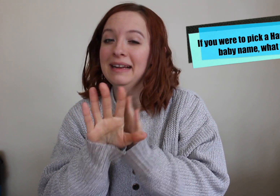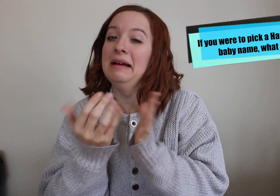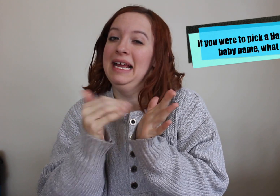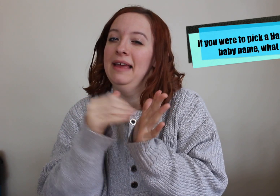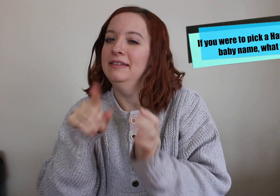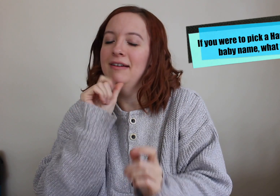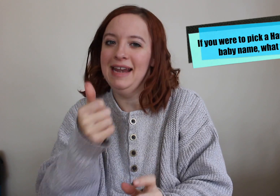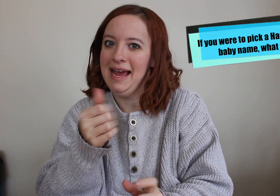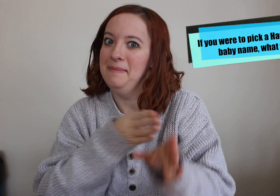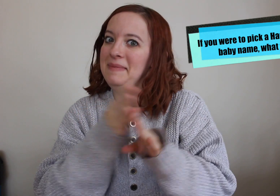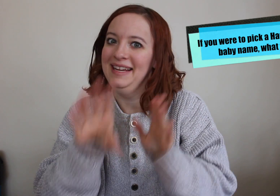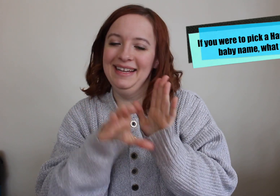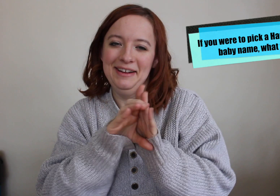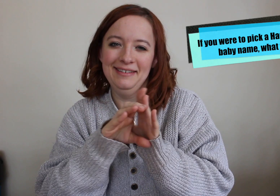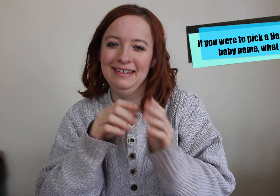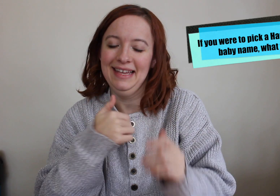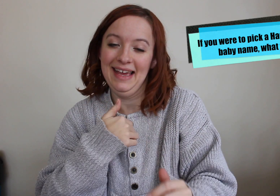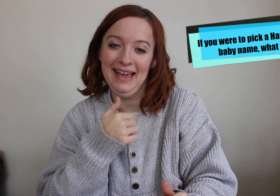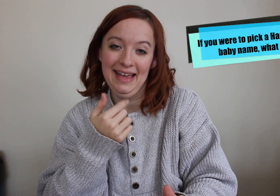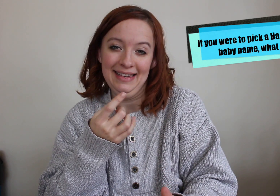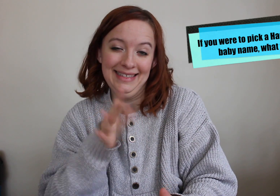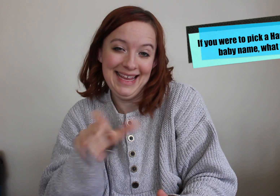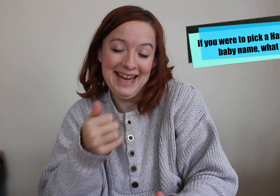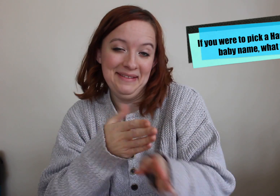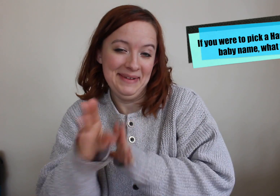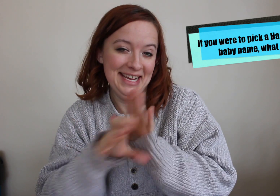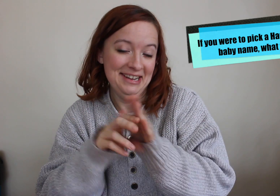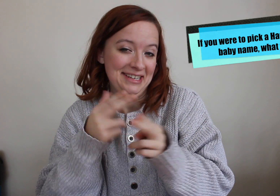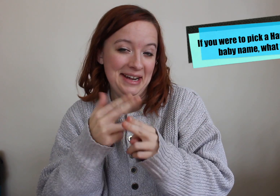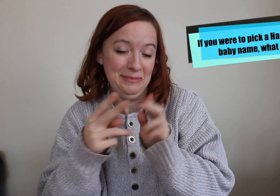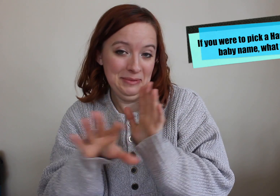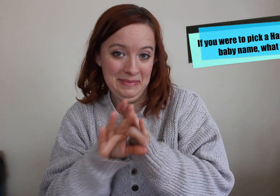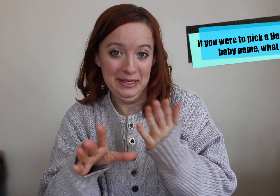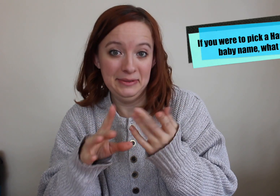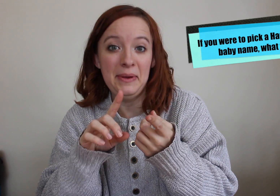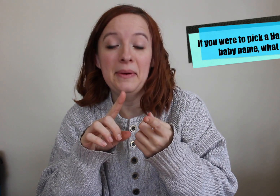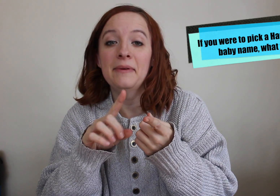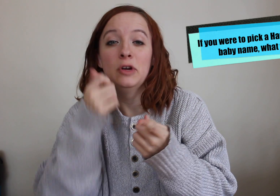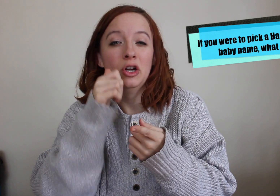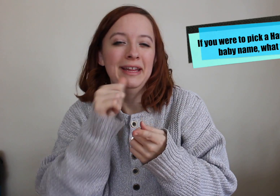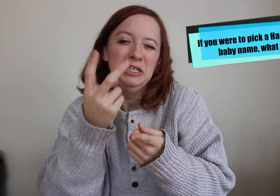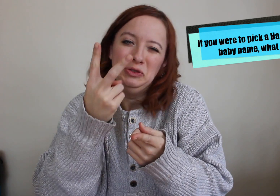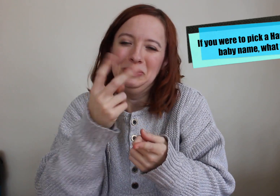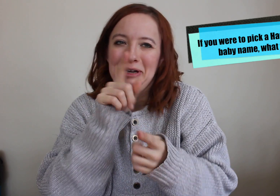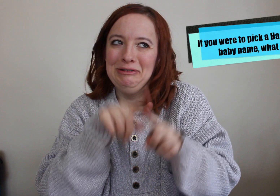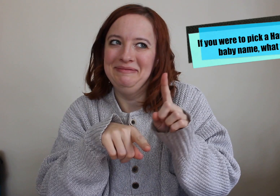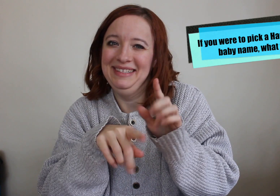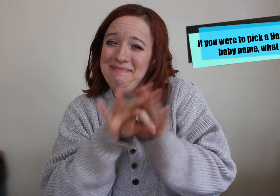be? Again, these are not main characters. I just didn't really like any of the main character names. But for a girl, I picked two